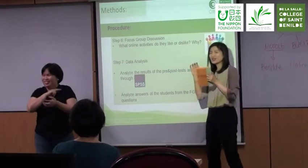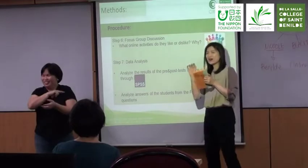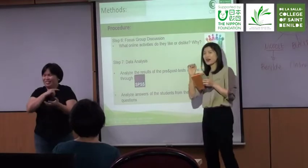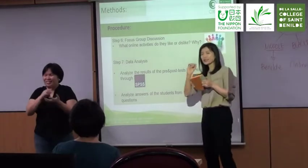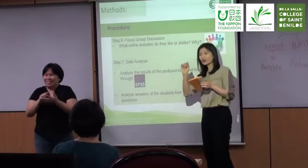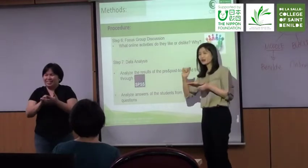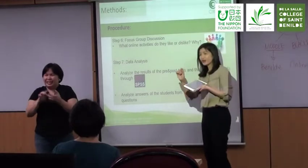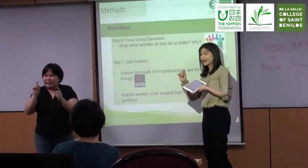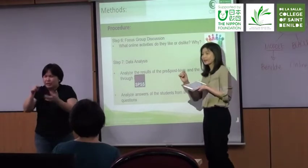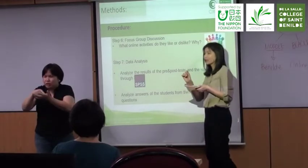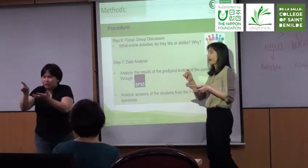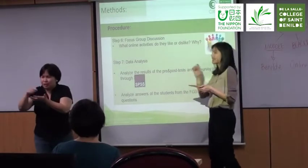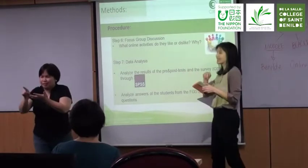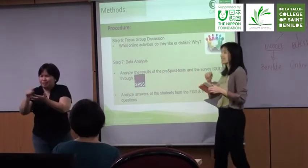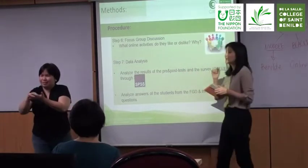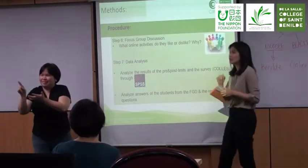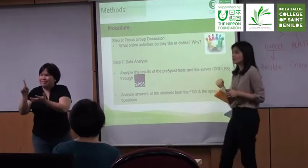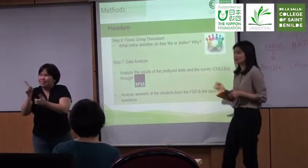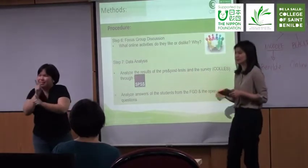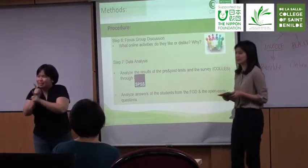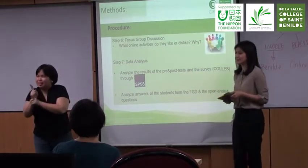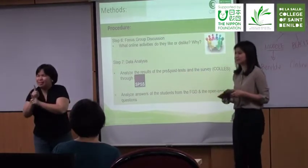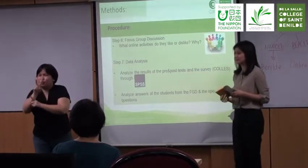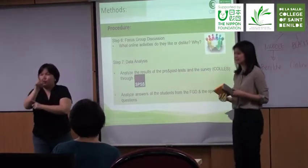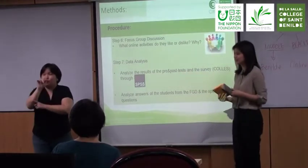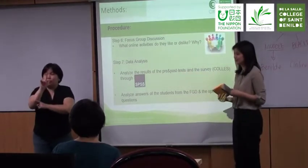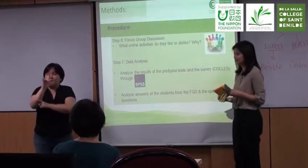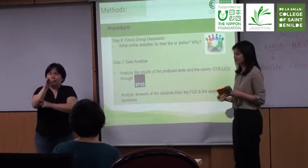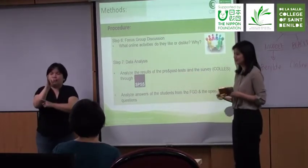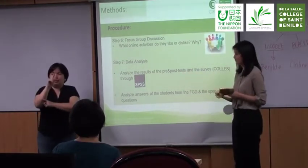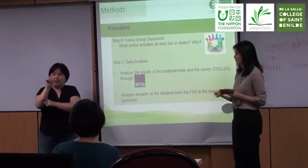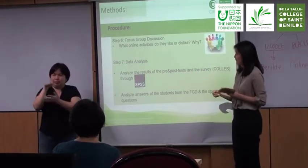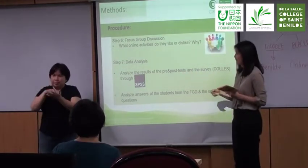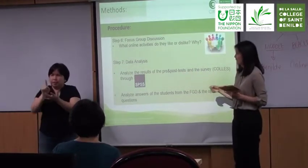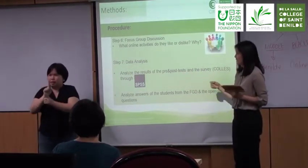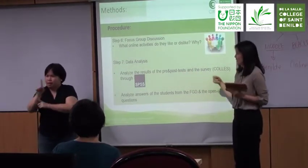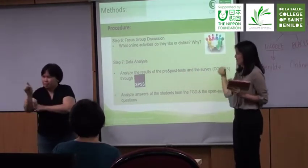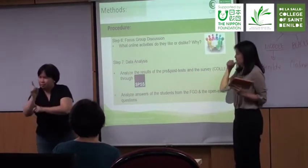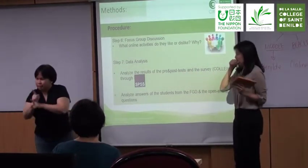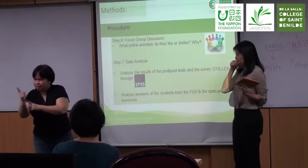their survey through asking them questions.